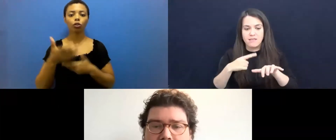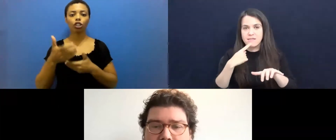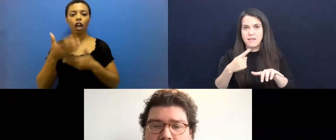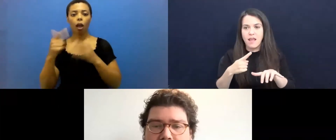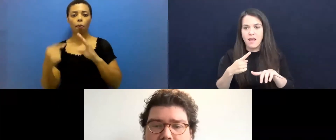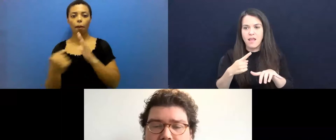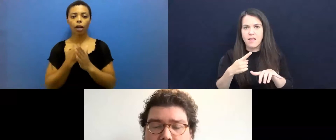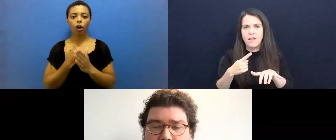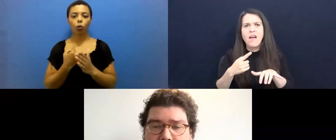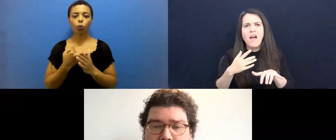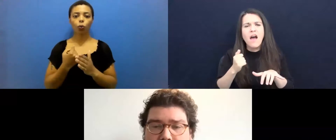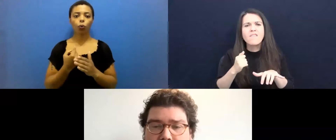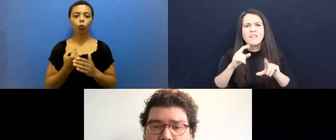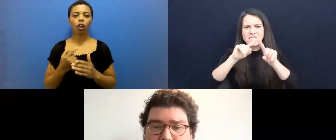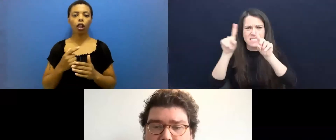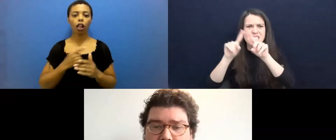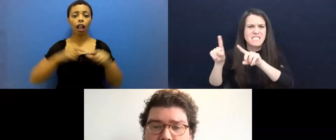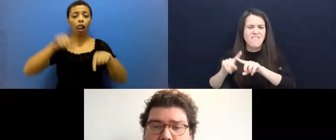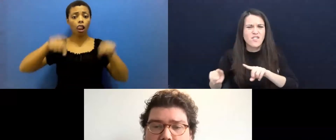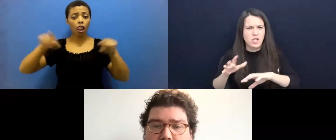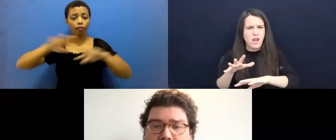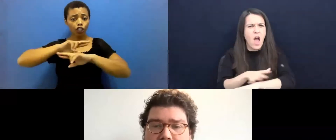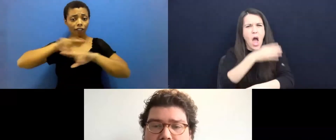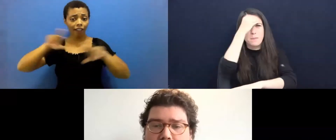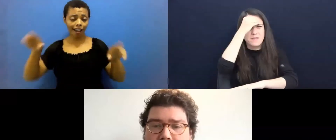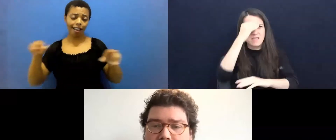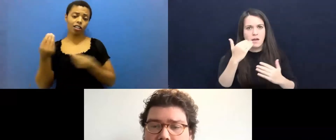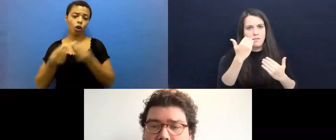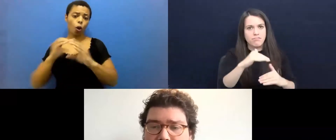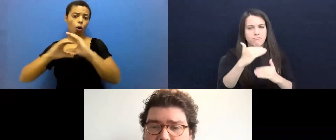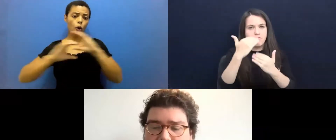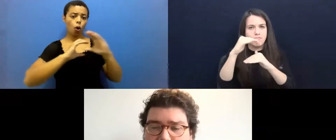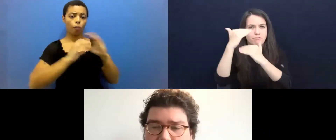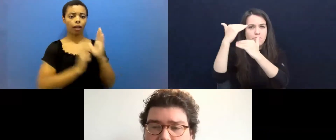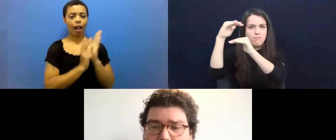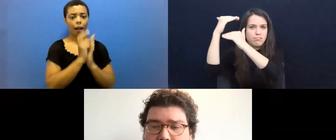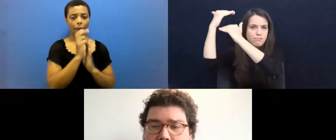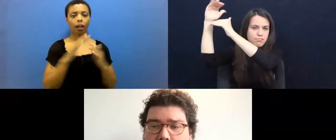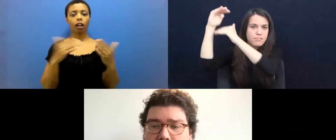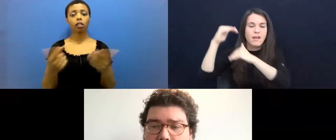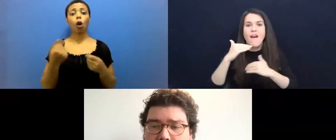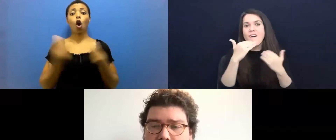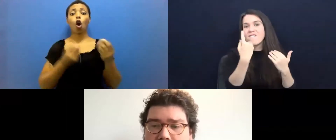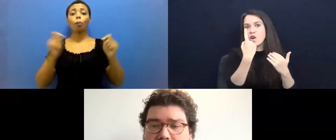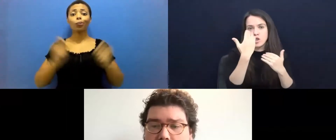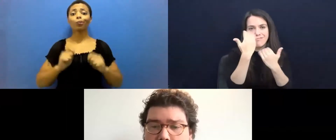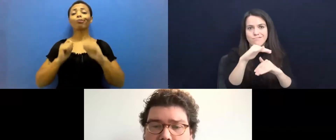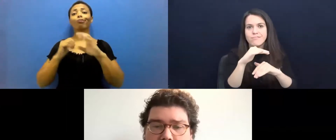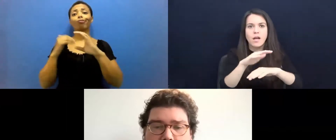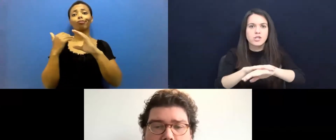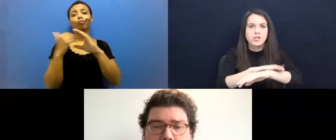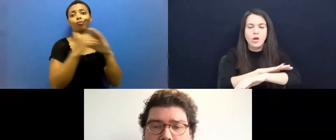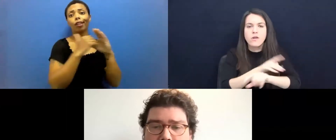there are different levels of social haptic communication. First level are based on touch messages, which we all used, like